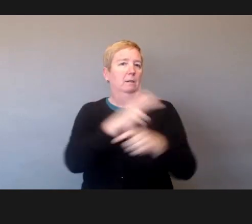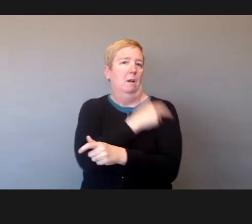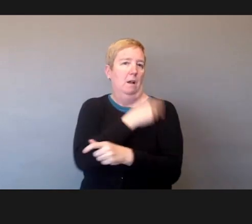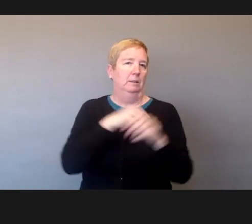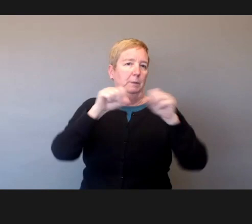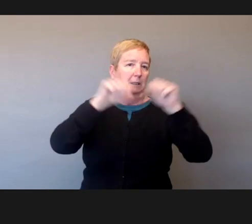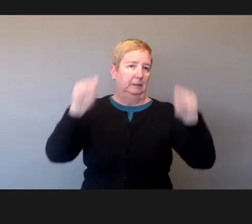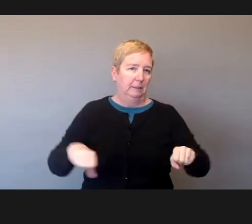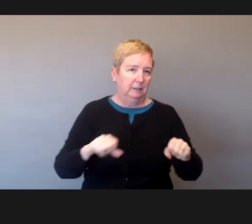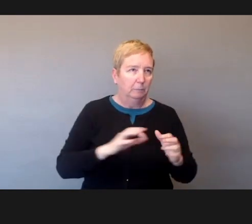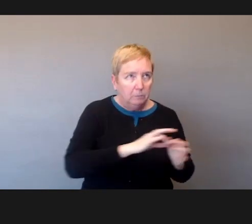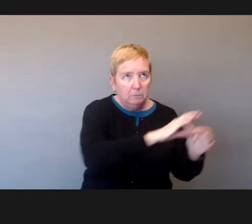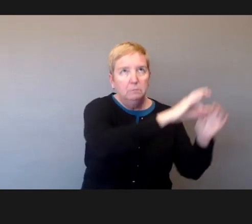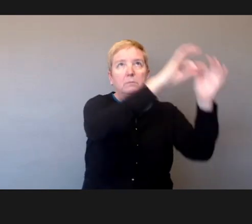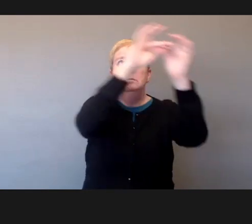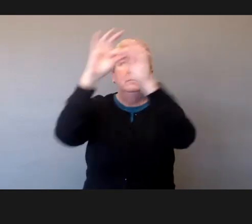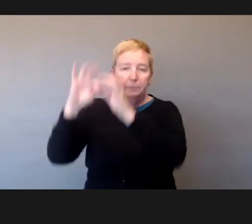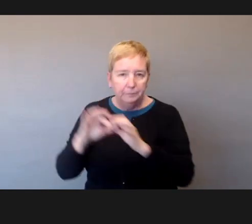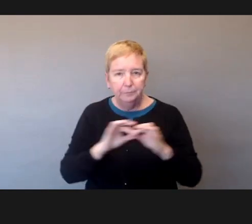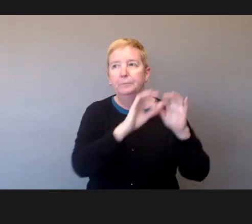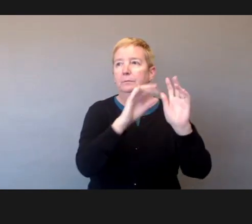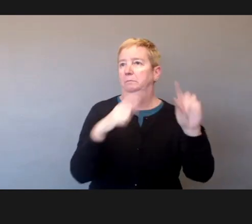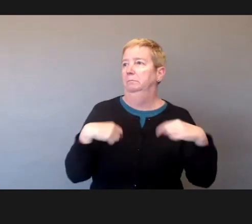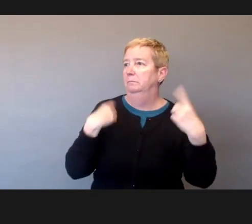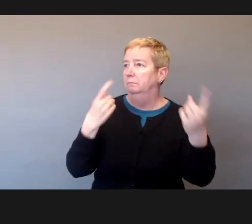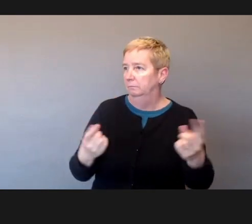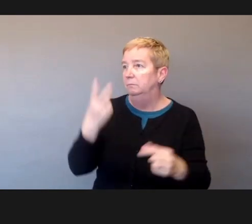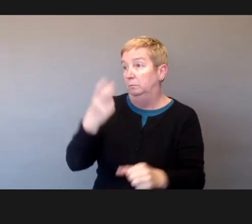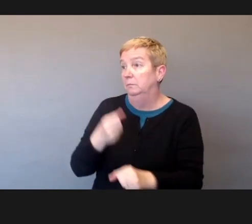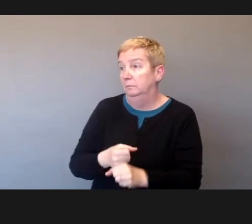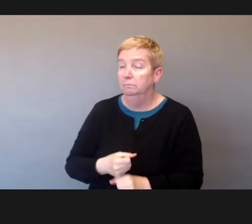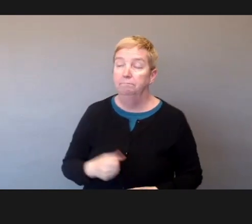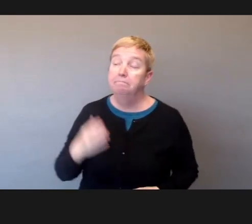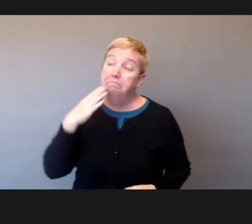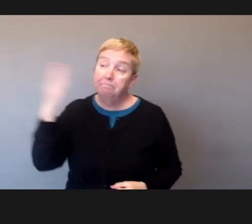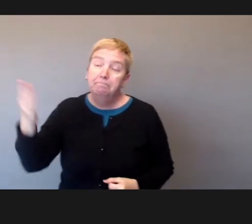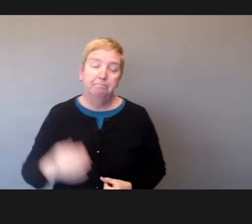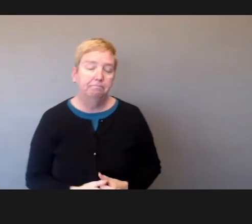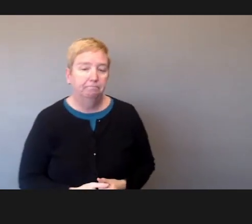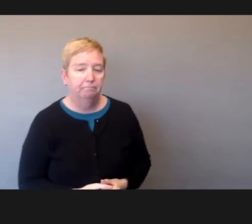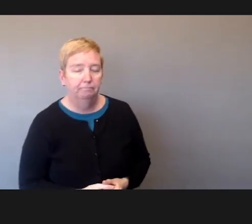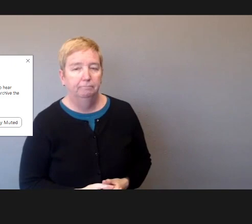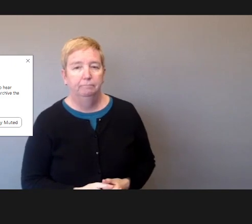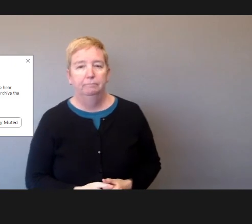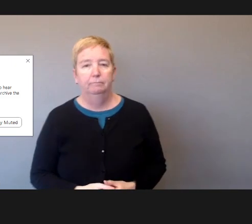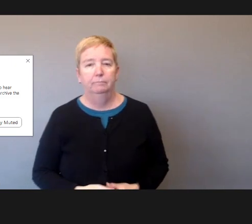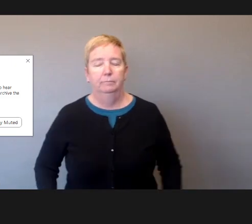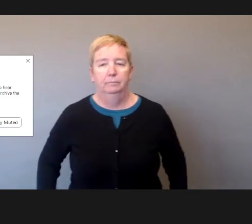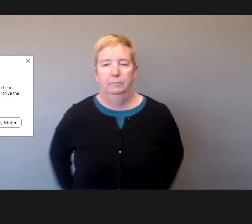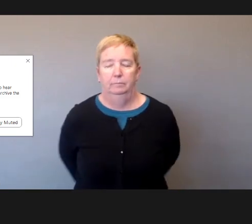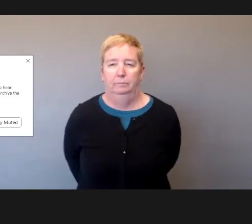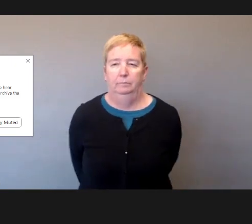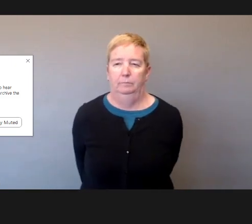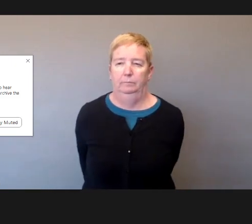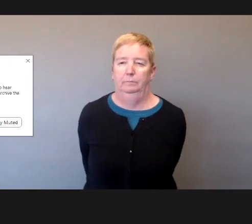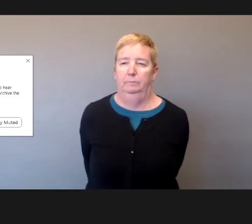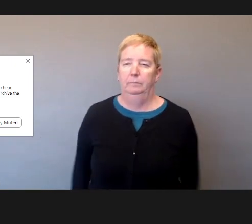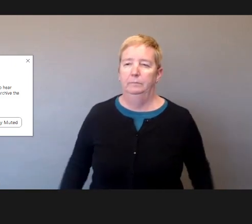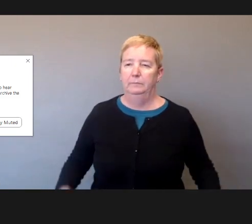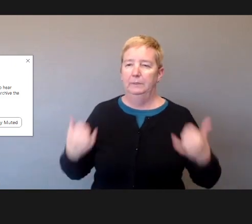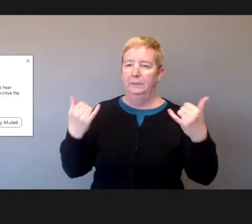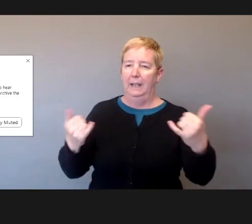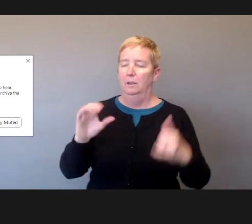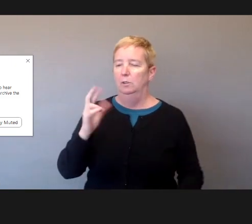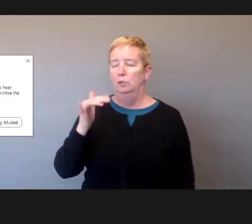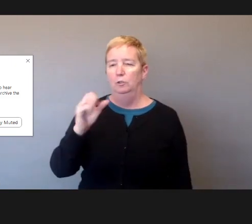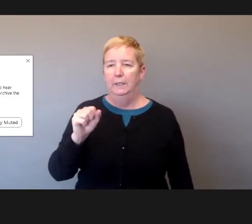connected through the whole pandemic. Thanks. All right. Next, we're going to go to Chris McKee